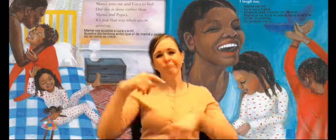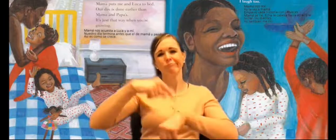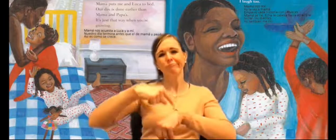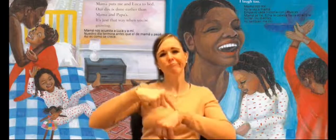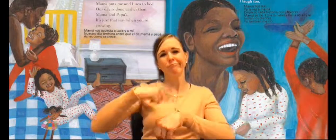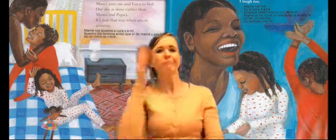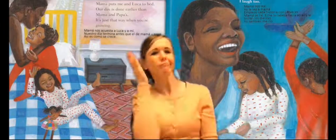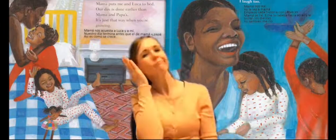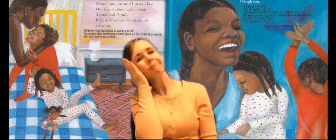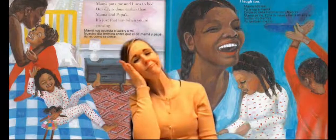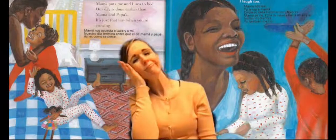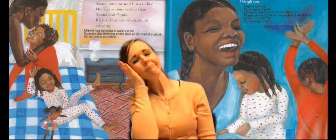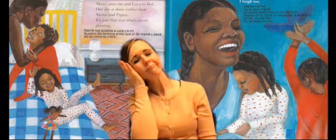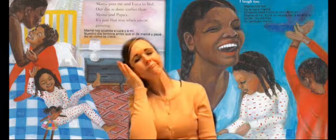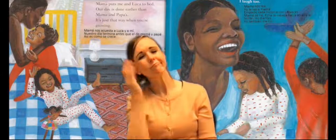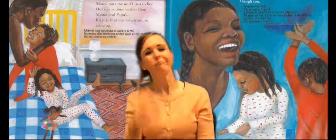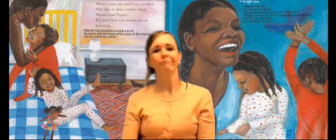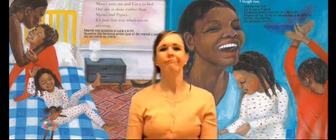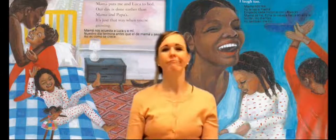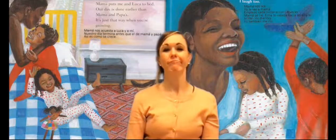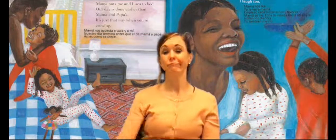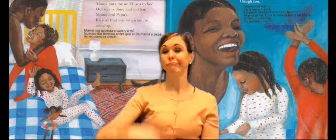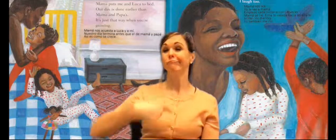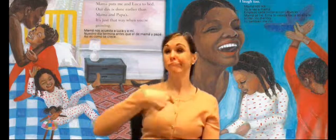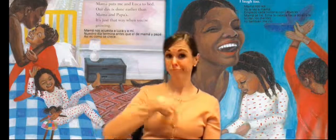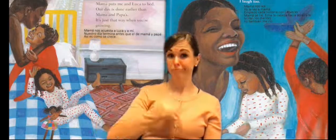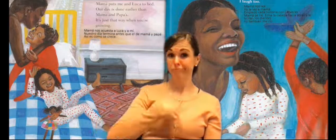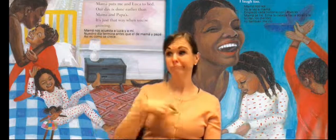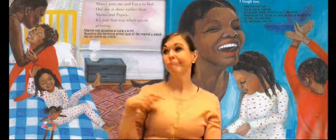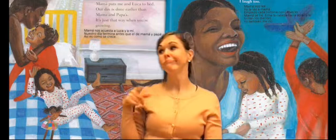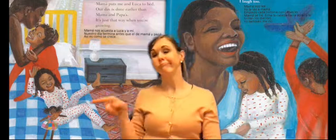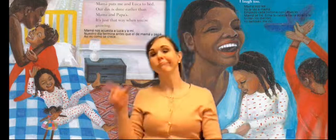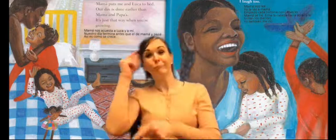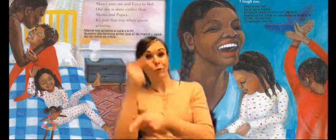The day is done. It's time for bed.